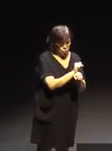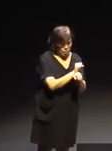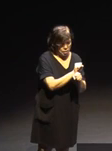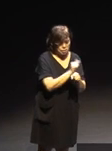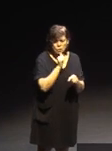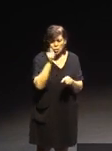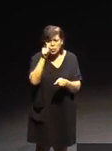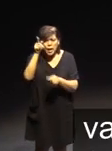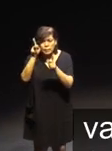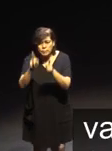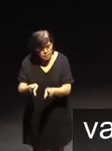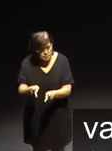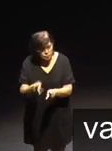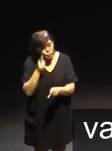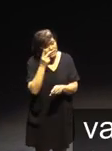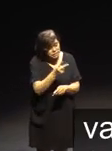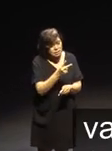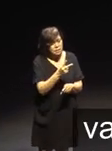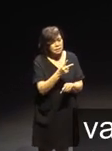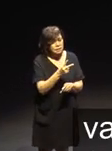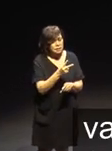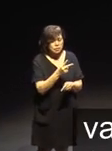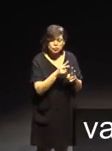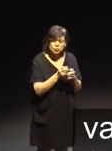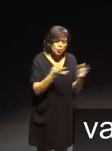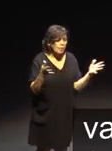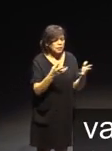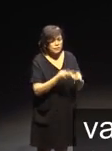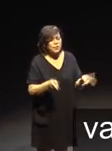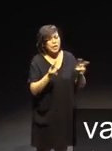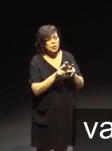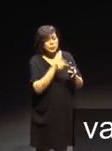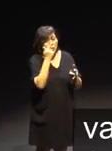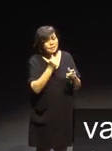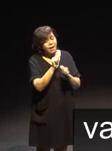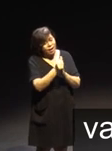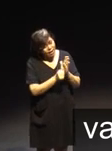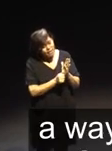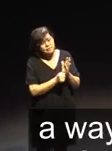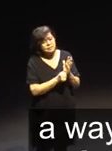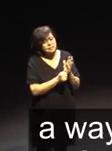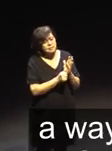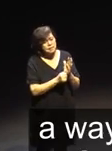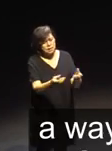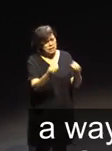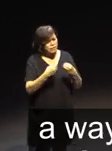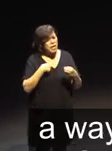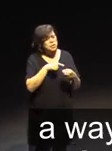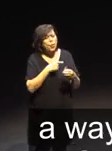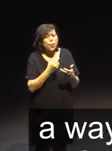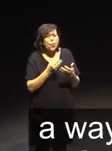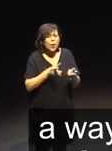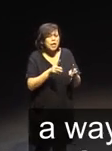begin to see that there is so much value for the arts and the disability field to intersect, because the arts offers us a way of engaging